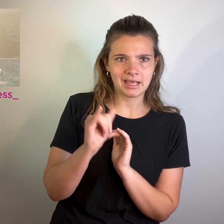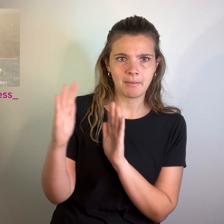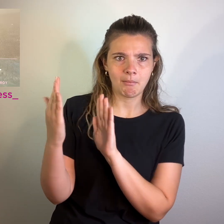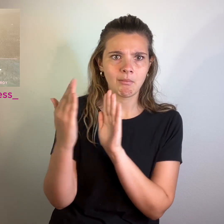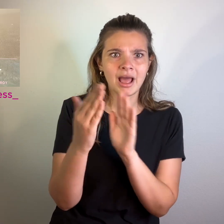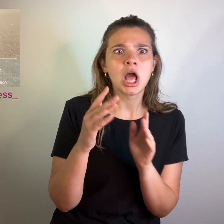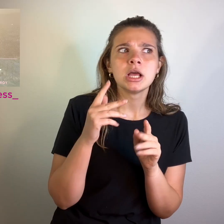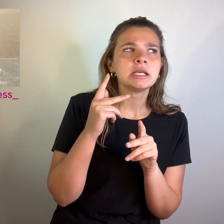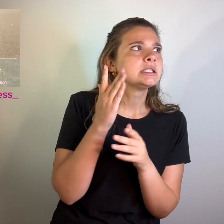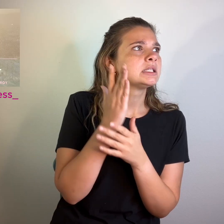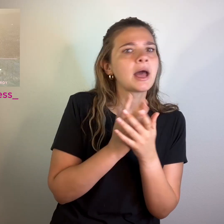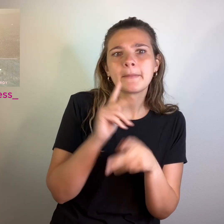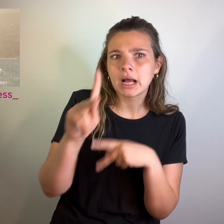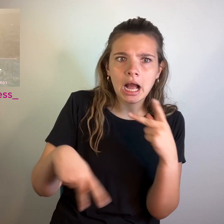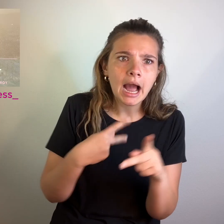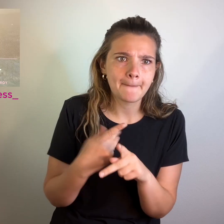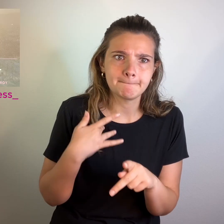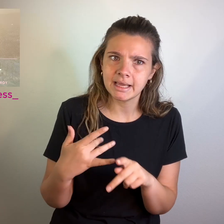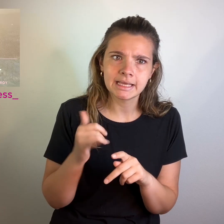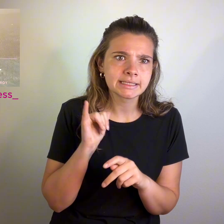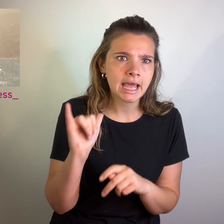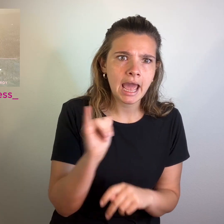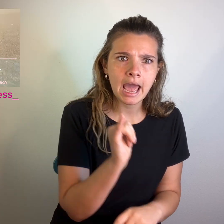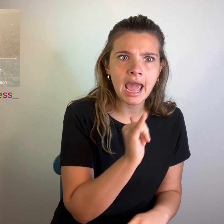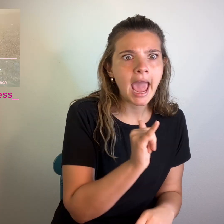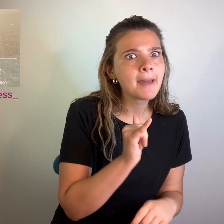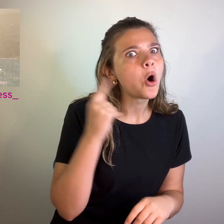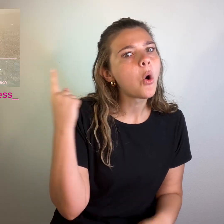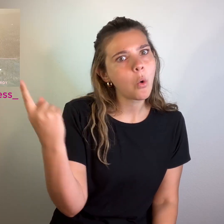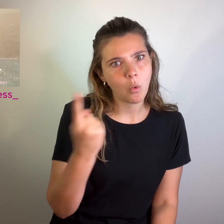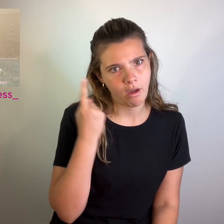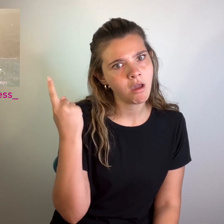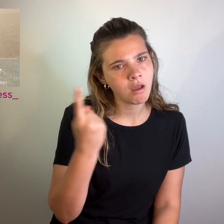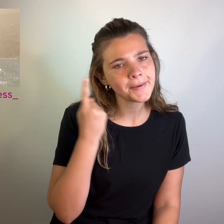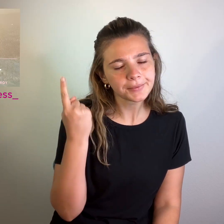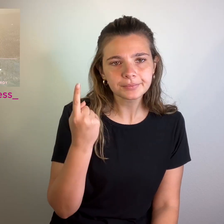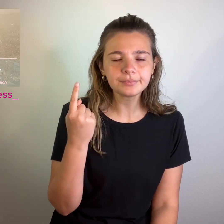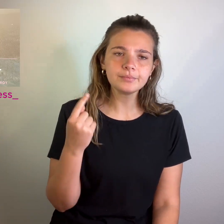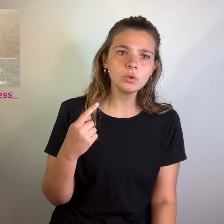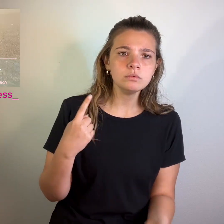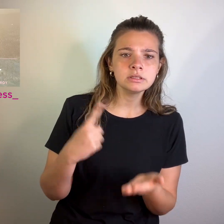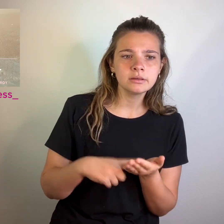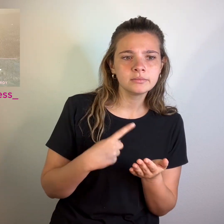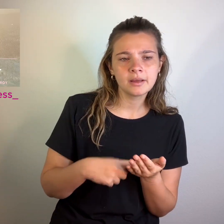way, shape, or form all of the time. So sometimes people